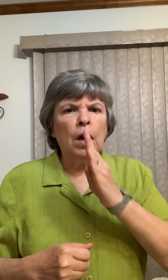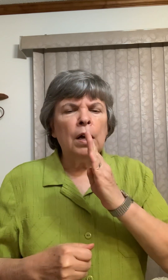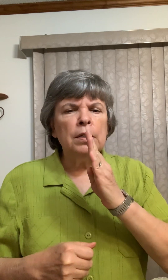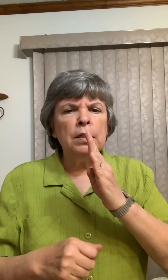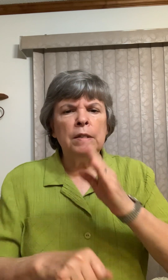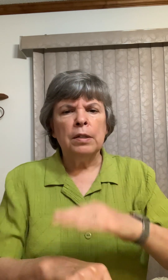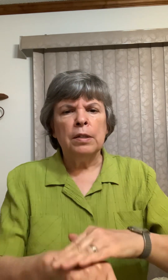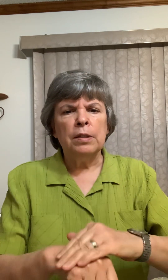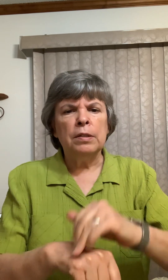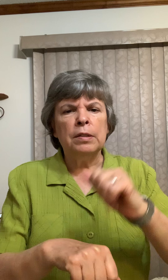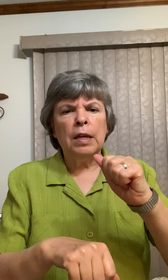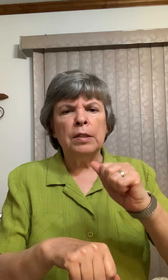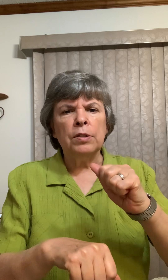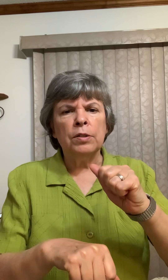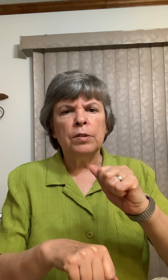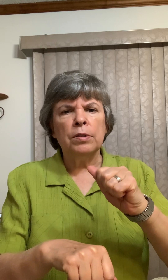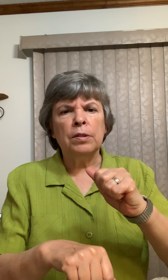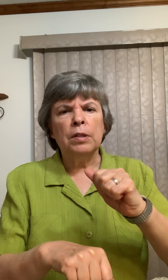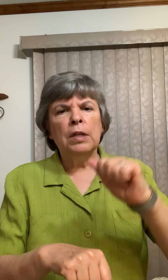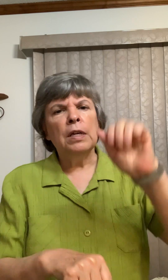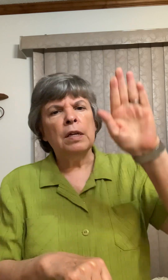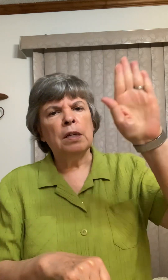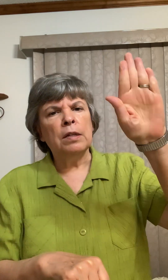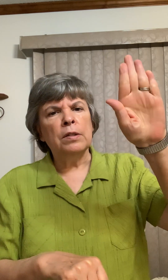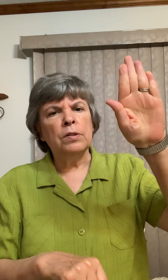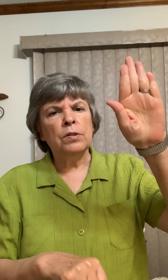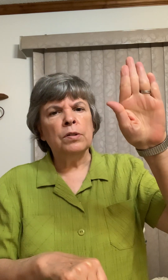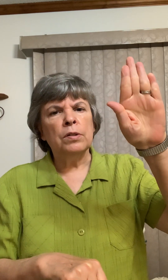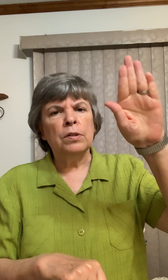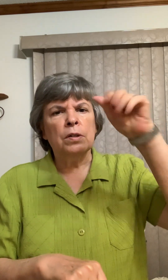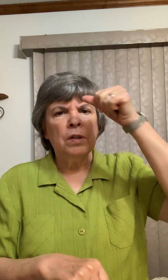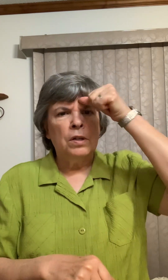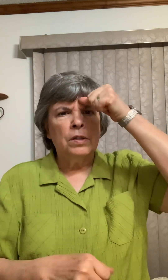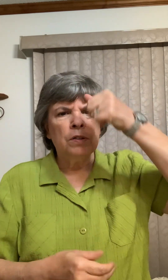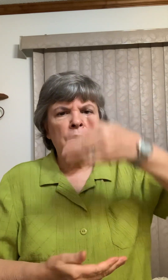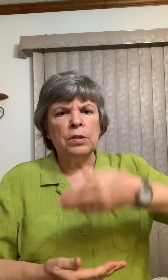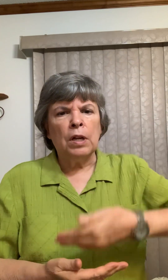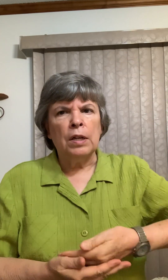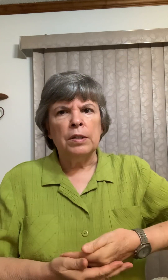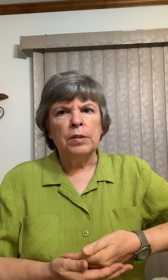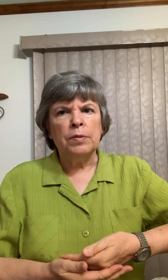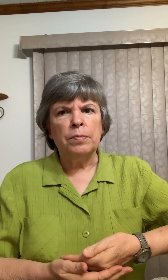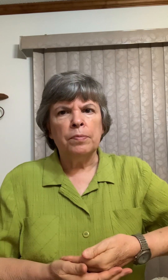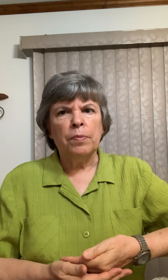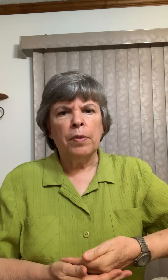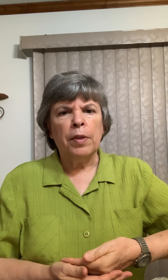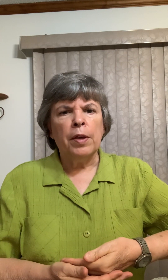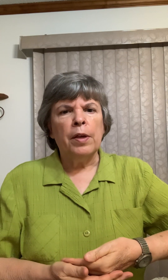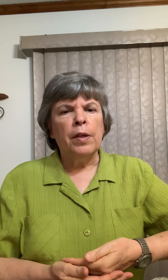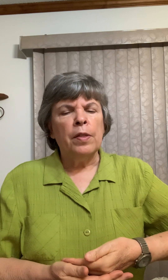God sent his son.